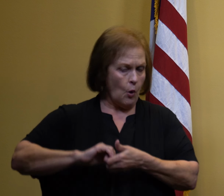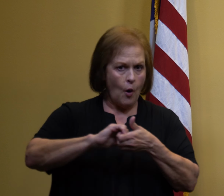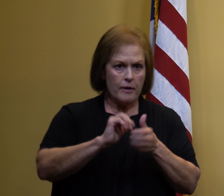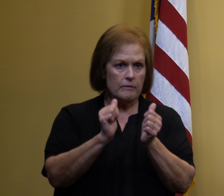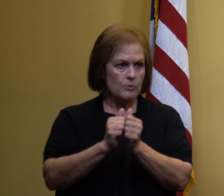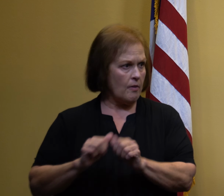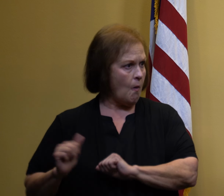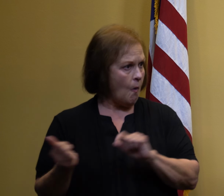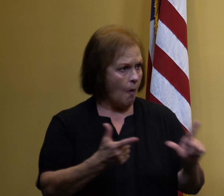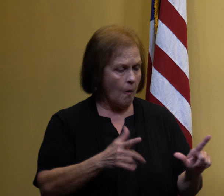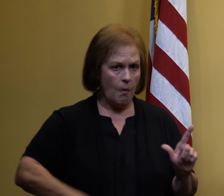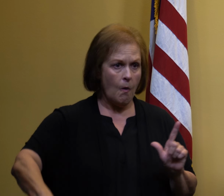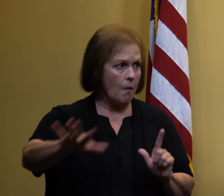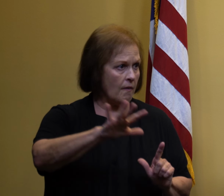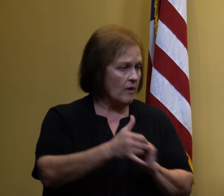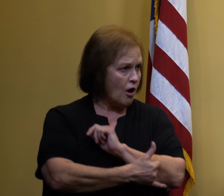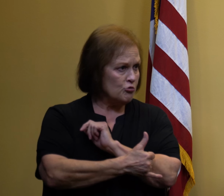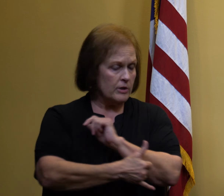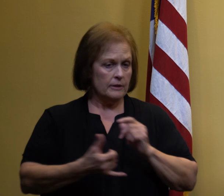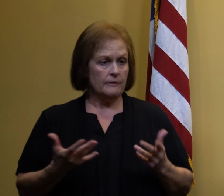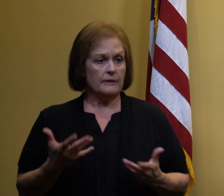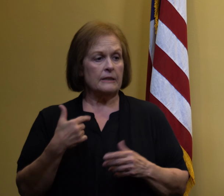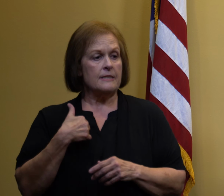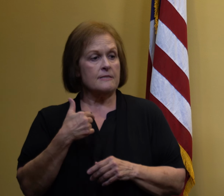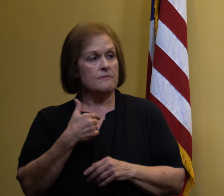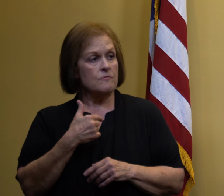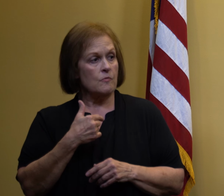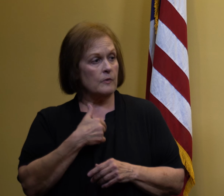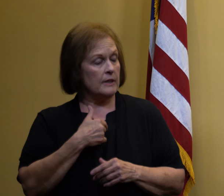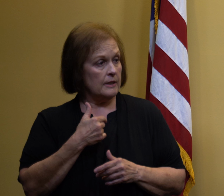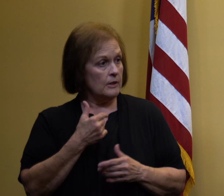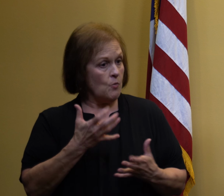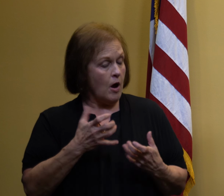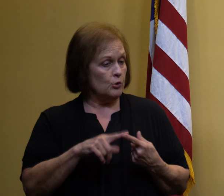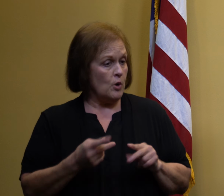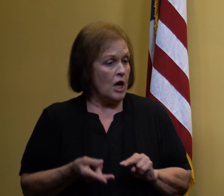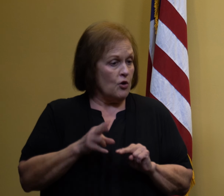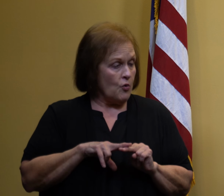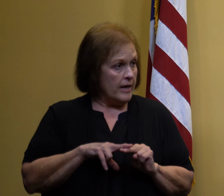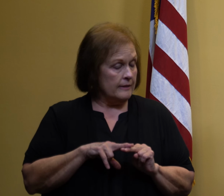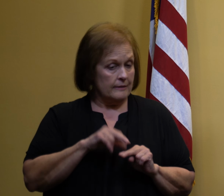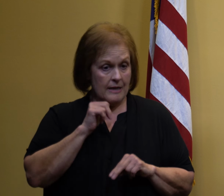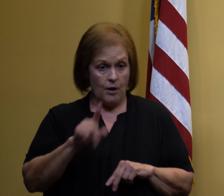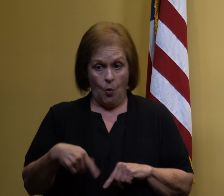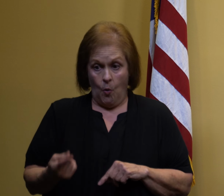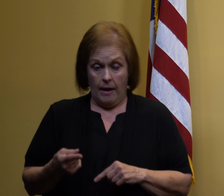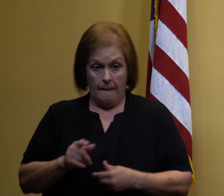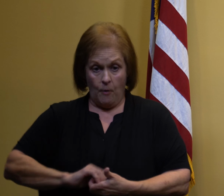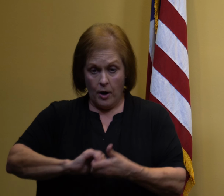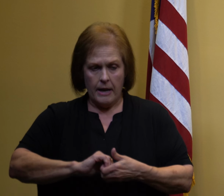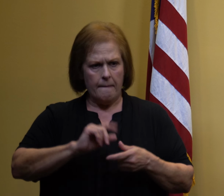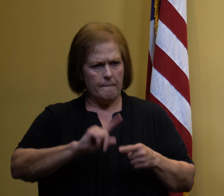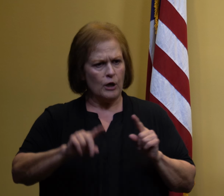also throughout the country. It speaks to this city wanting to increase not only levels of partnership,